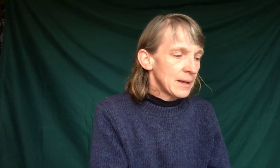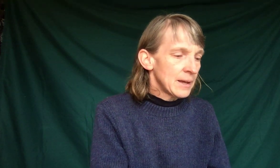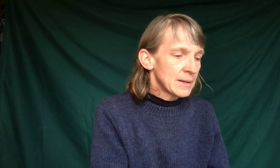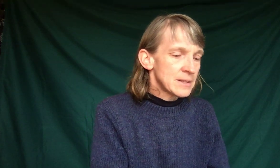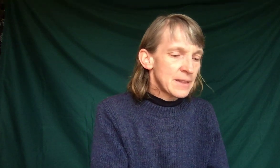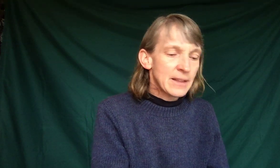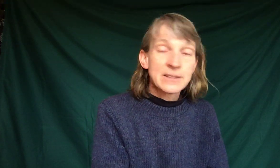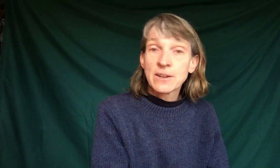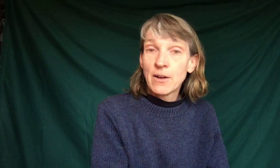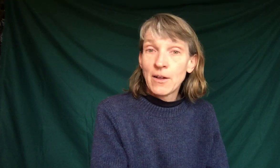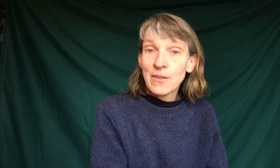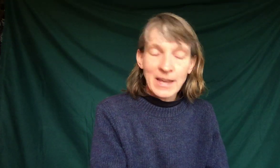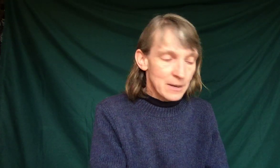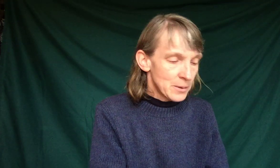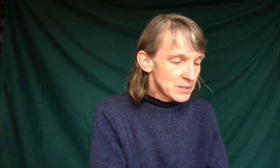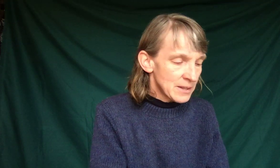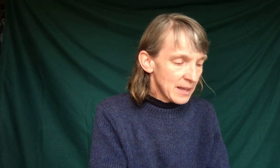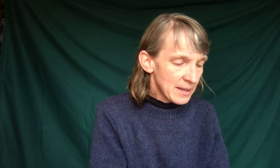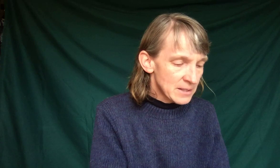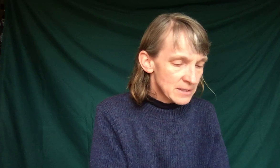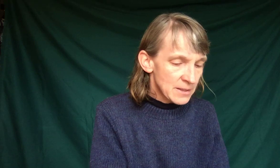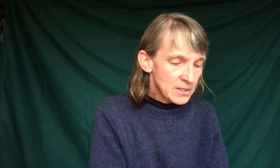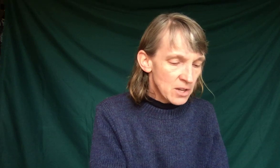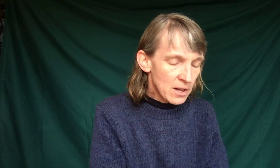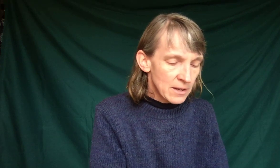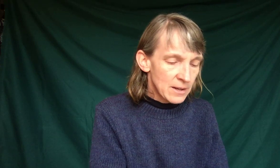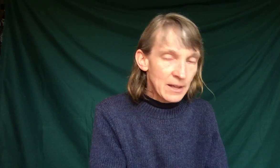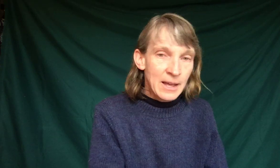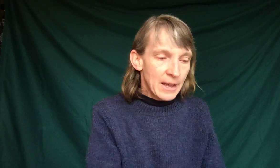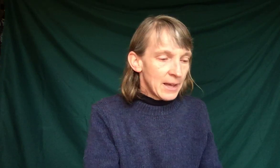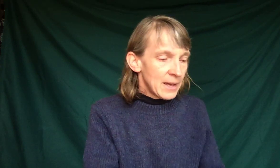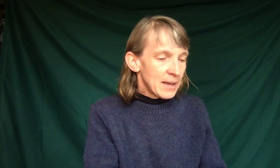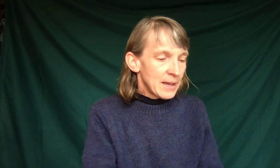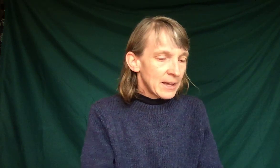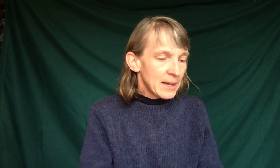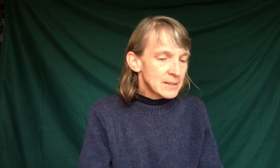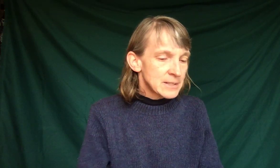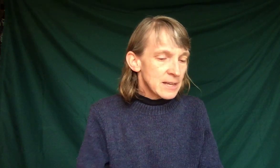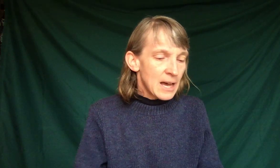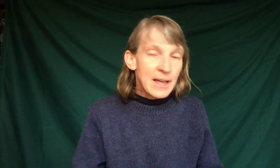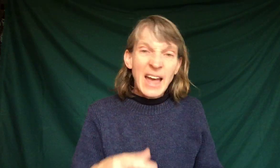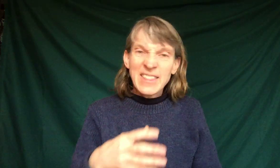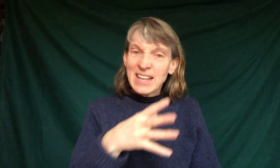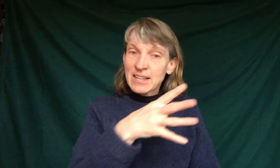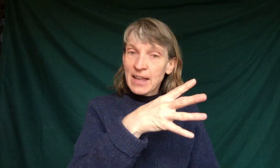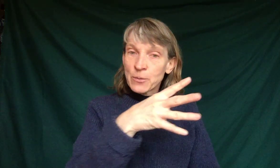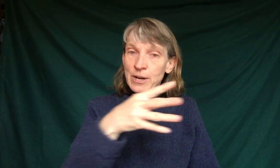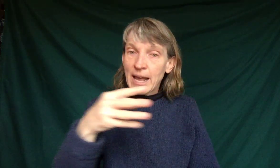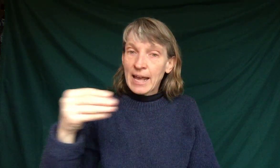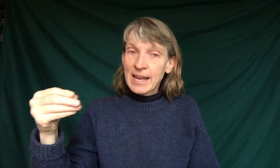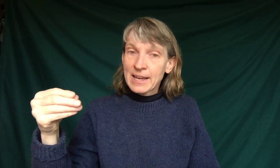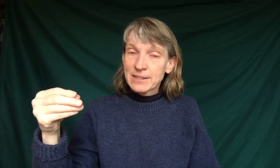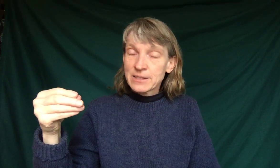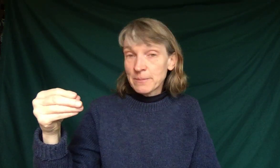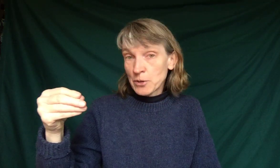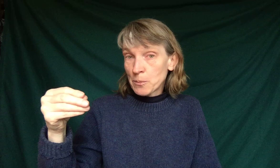And then they listed all the animals at the end that they saw. And then I had the word and. You can put in